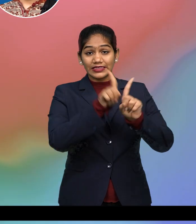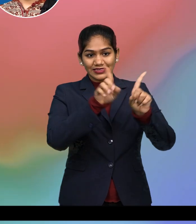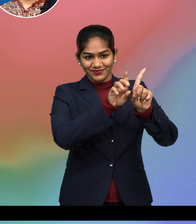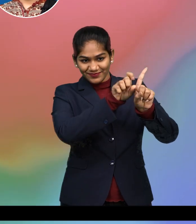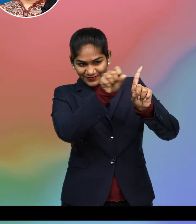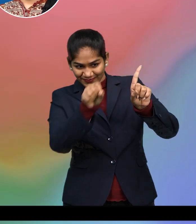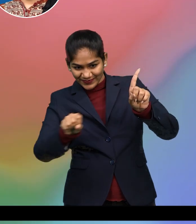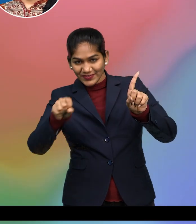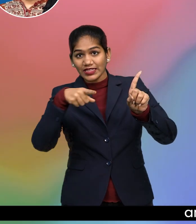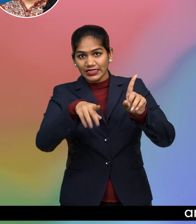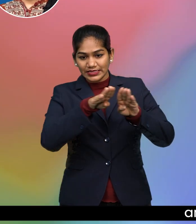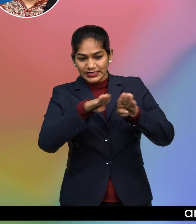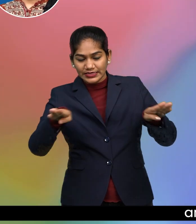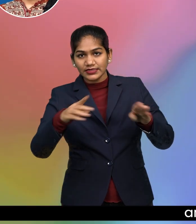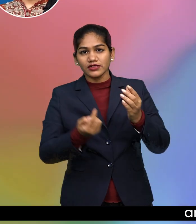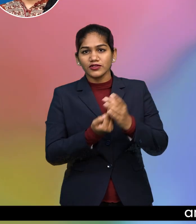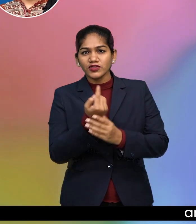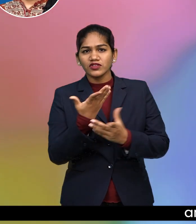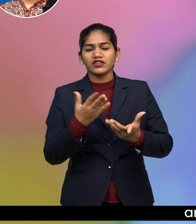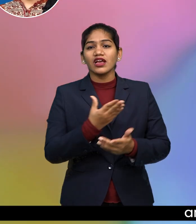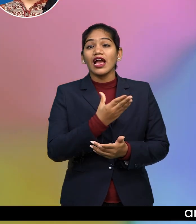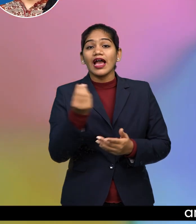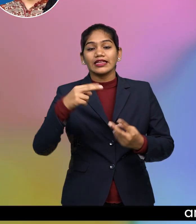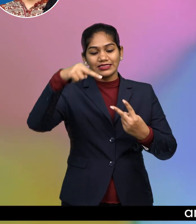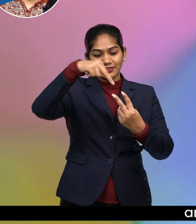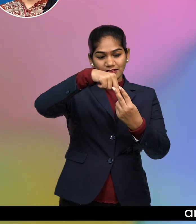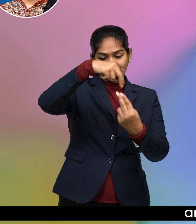layering and grafting are the